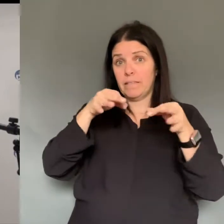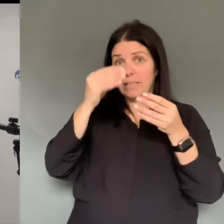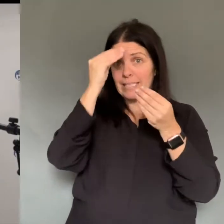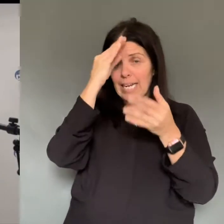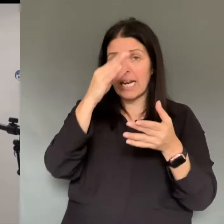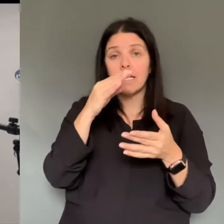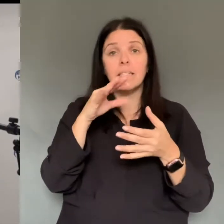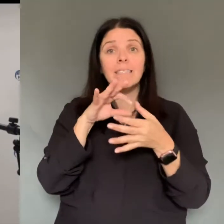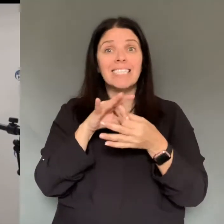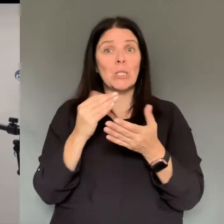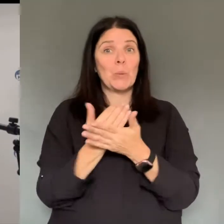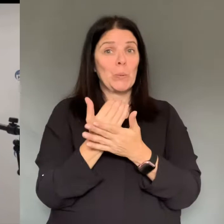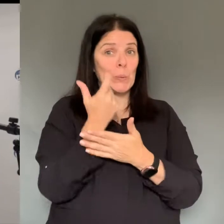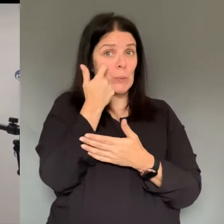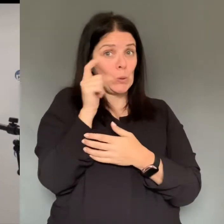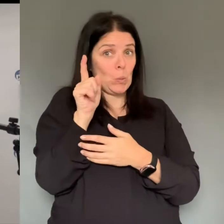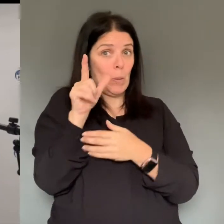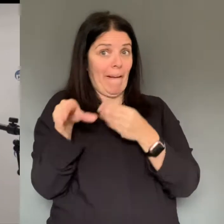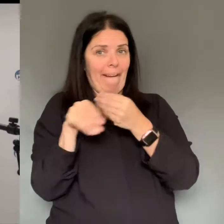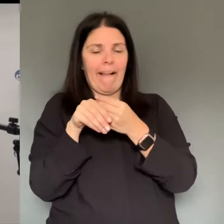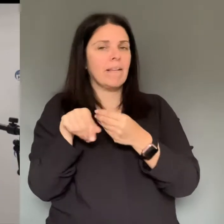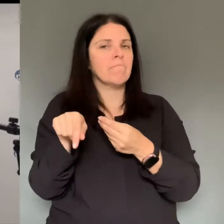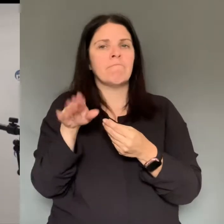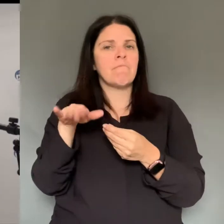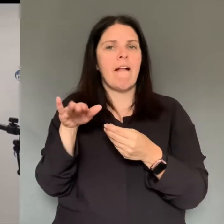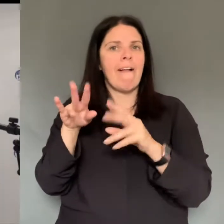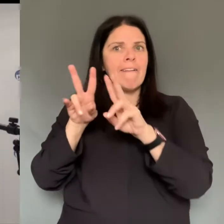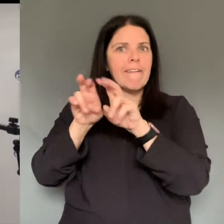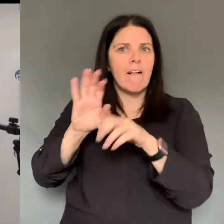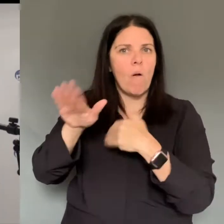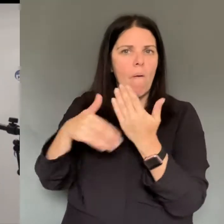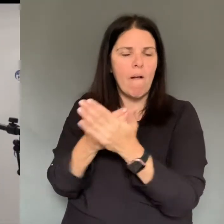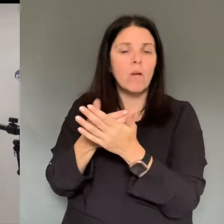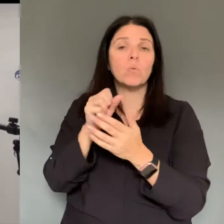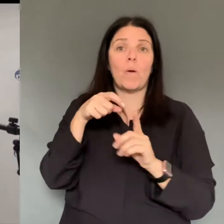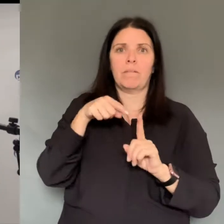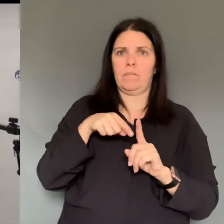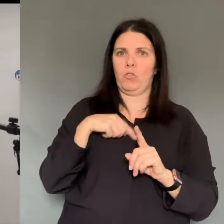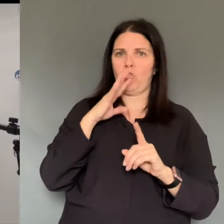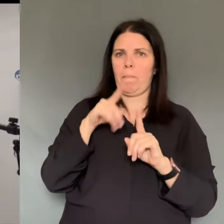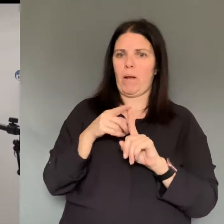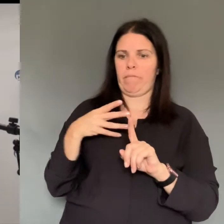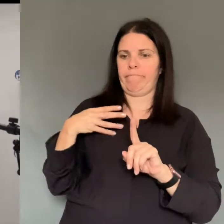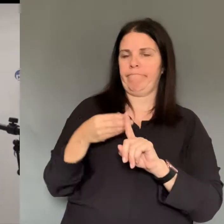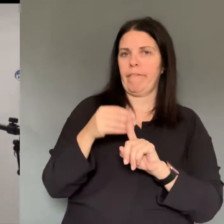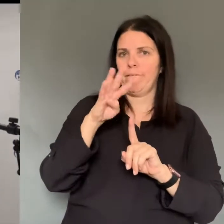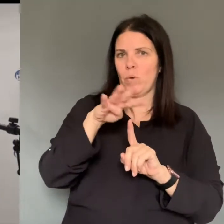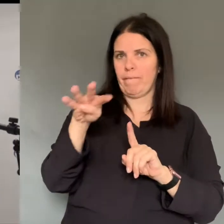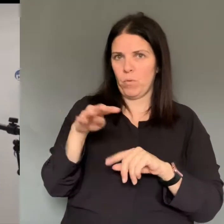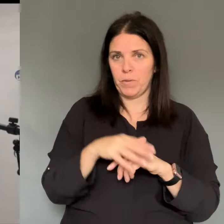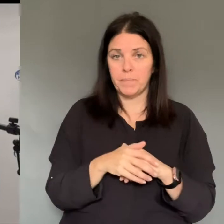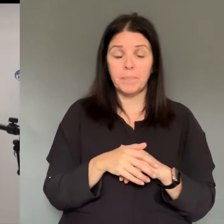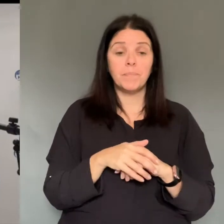yesterday. The epi-summary do not include the data on the new cases we just reported on this morning.